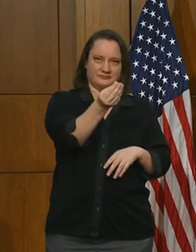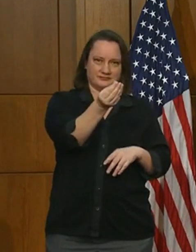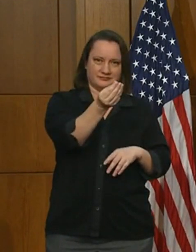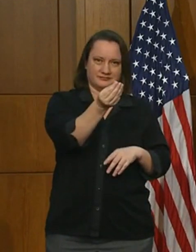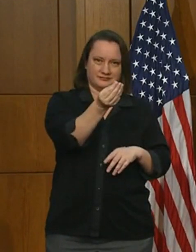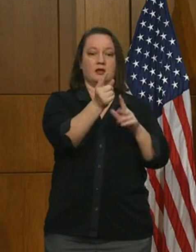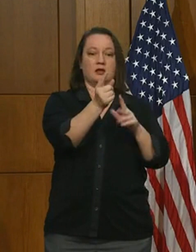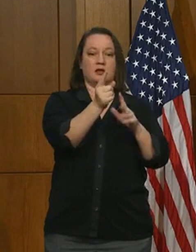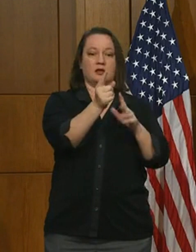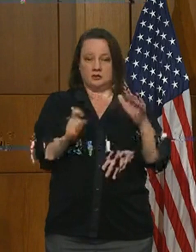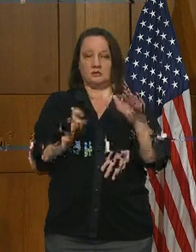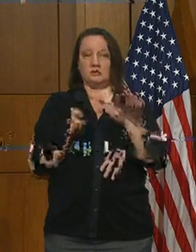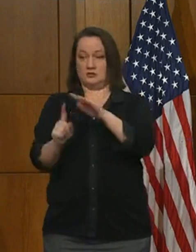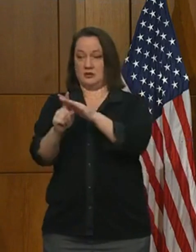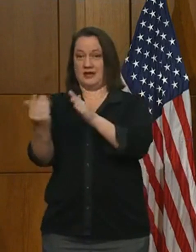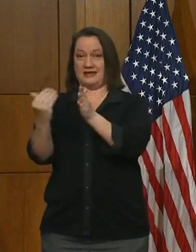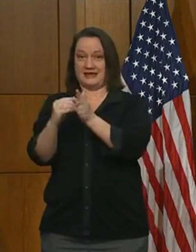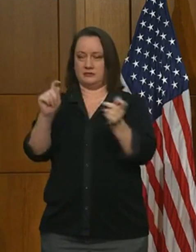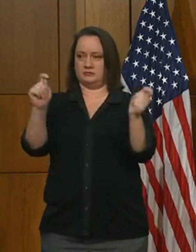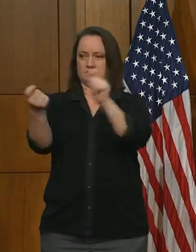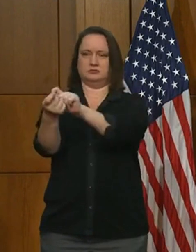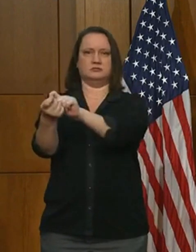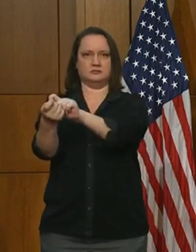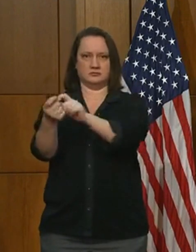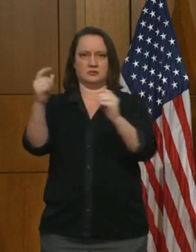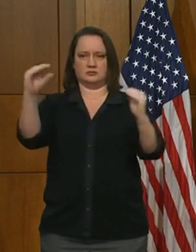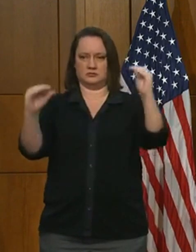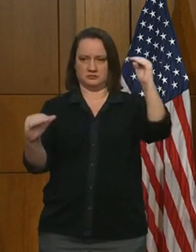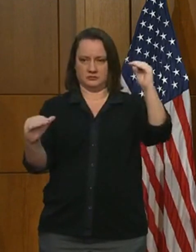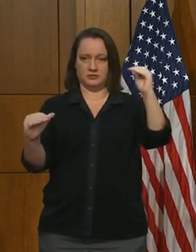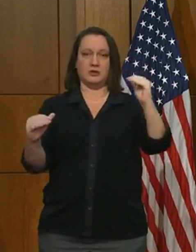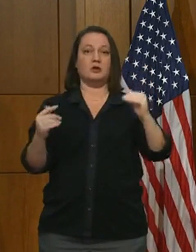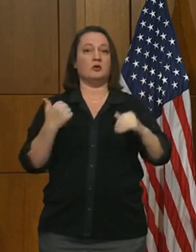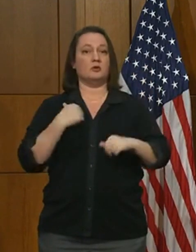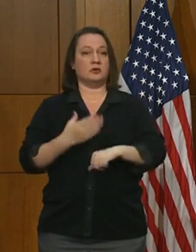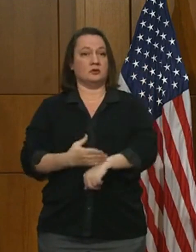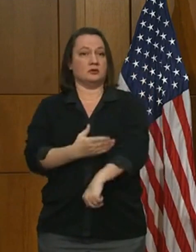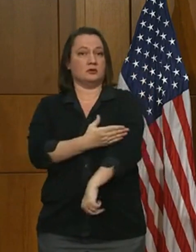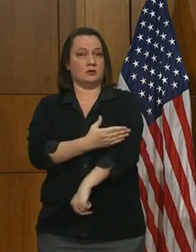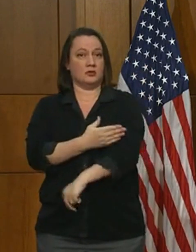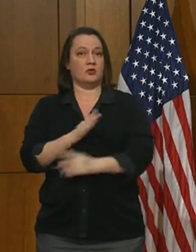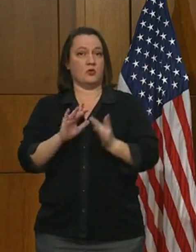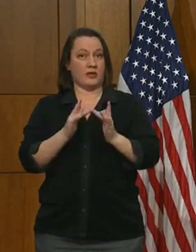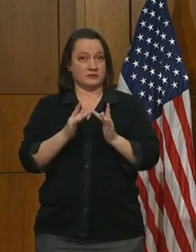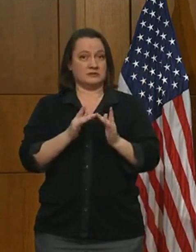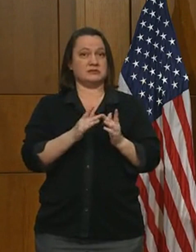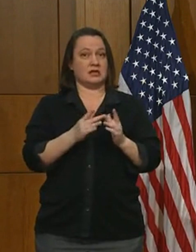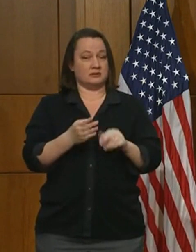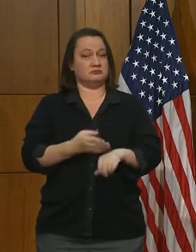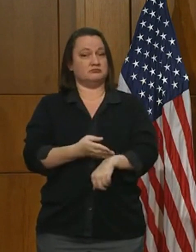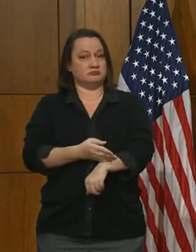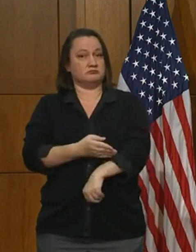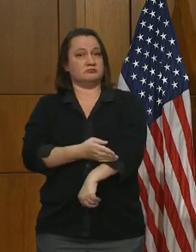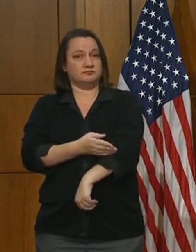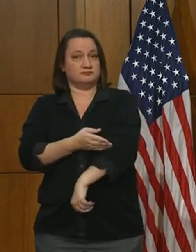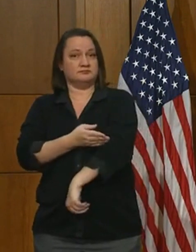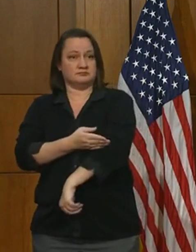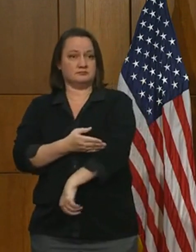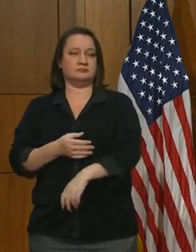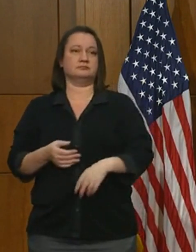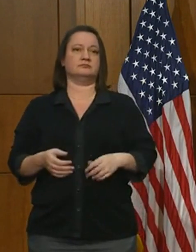the revisions of the and continuing improvement of the website. And we don't know that